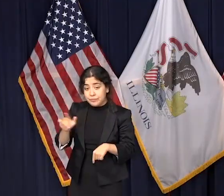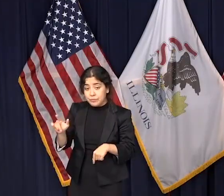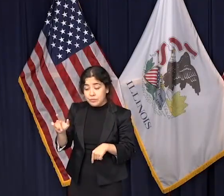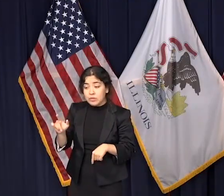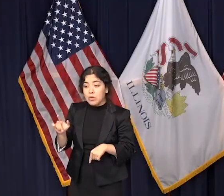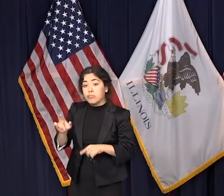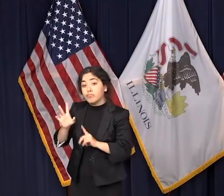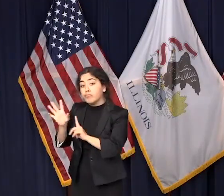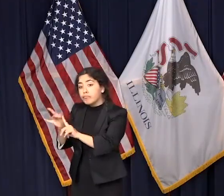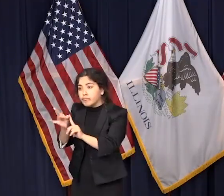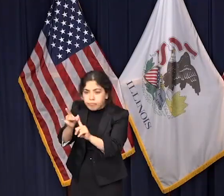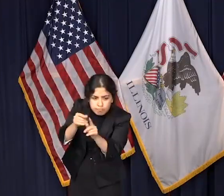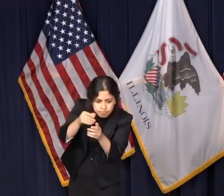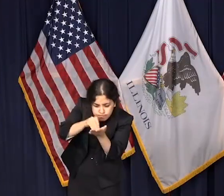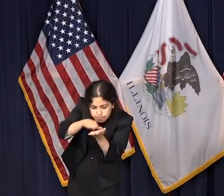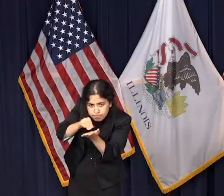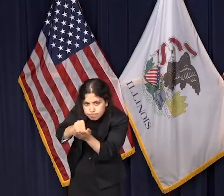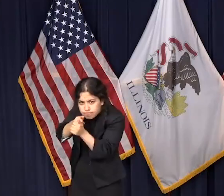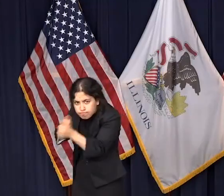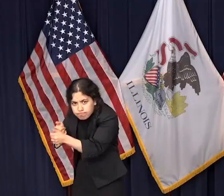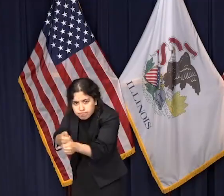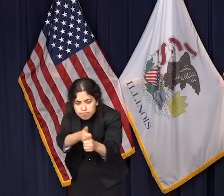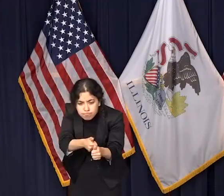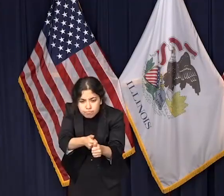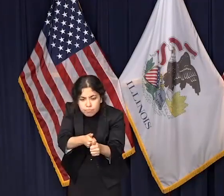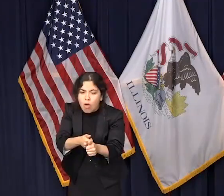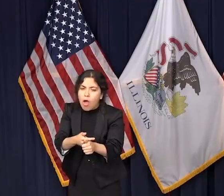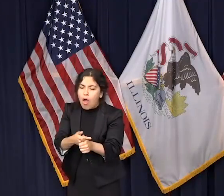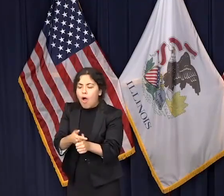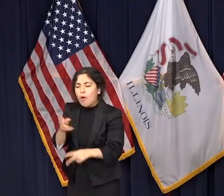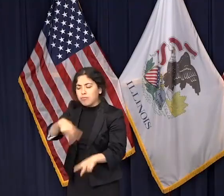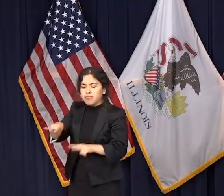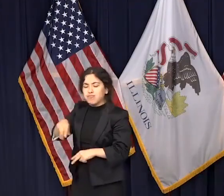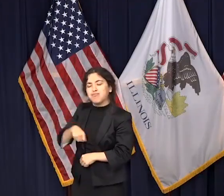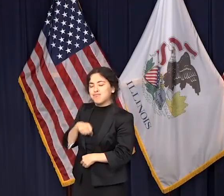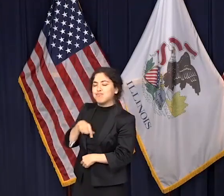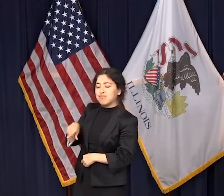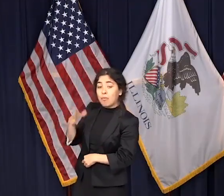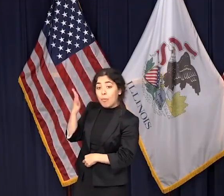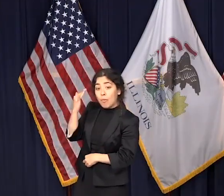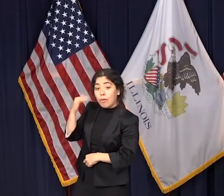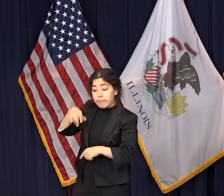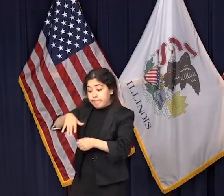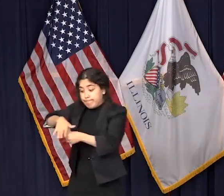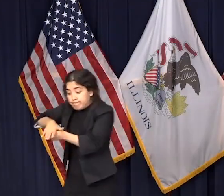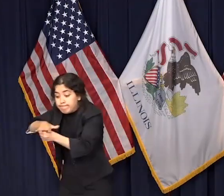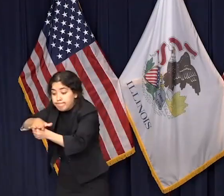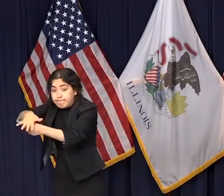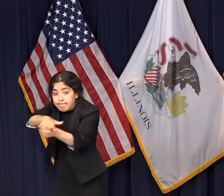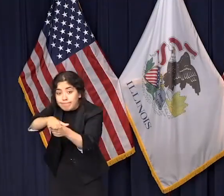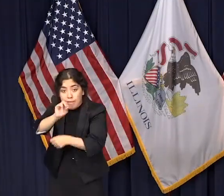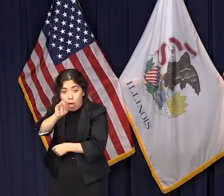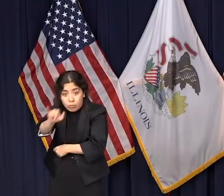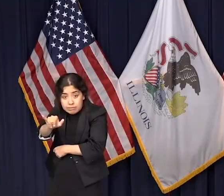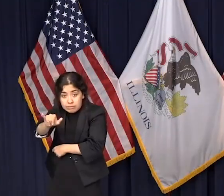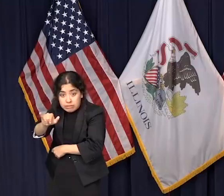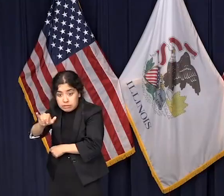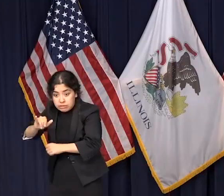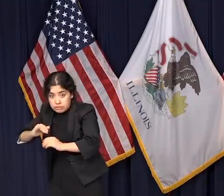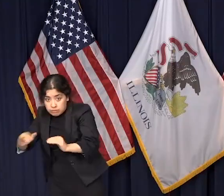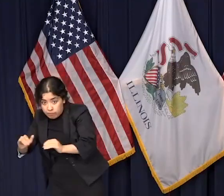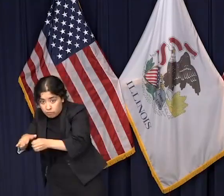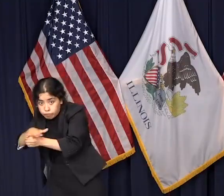contact tracing effort. It is being done at the county level or at the local public health department